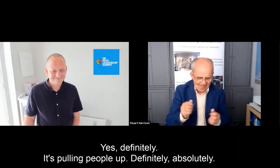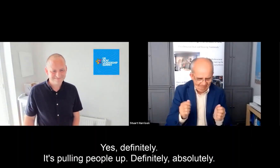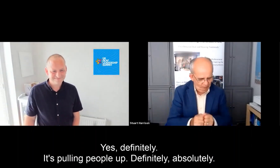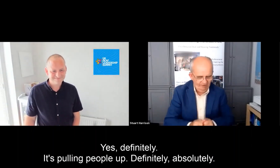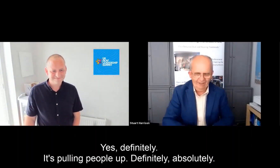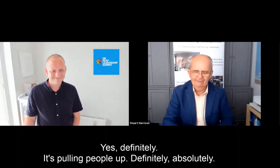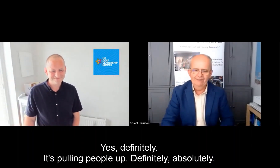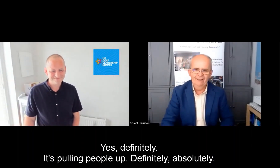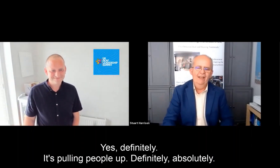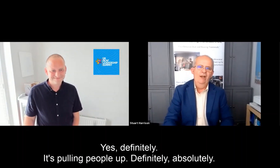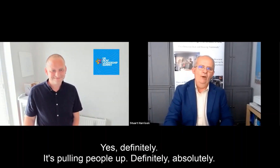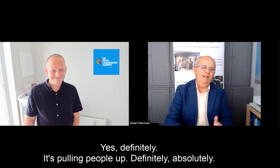definitely. Absolutely.